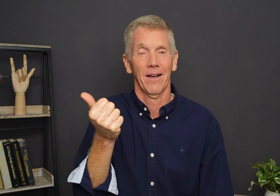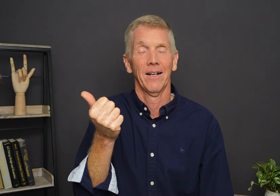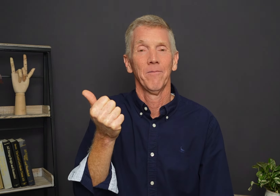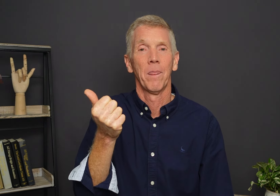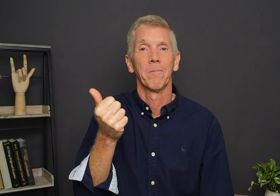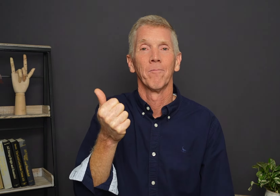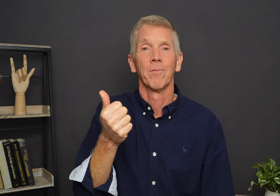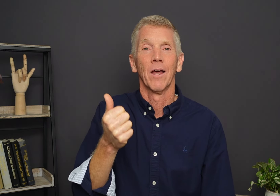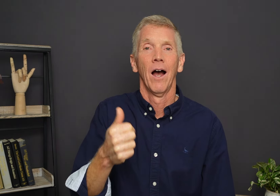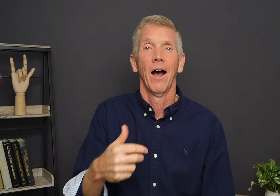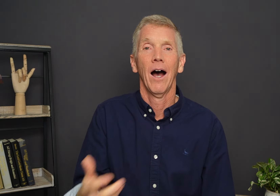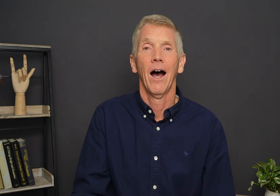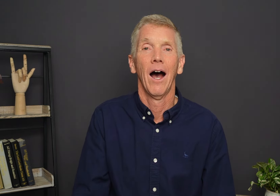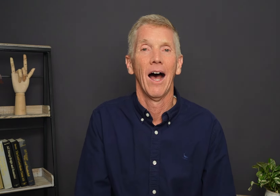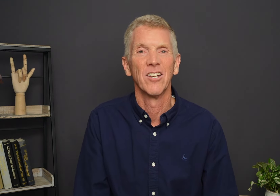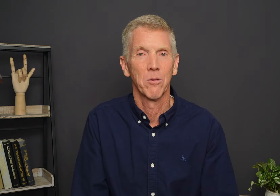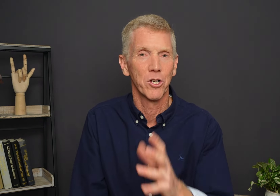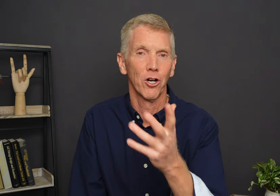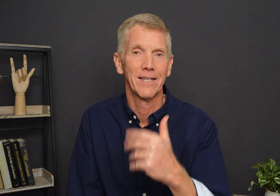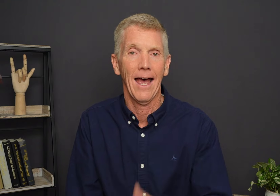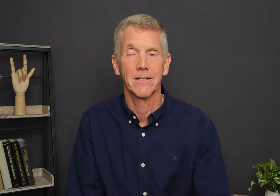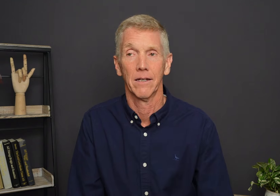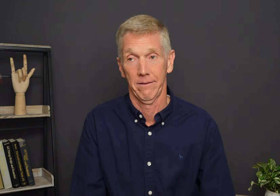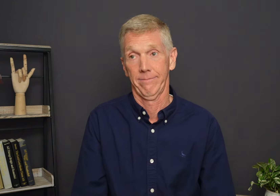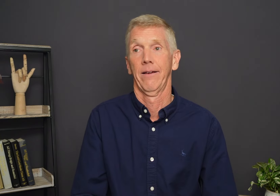it? Ha, ha, somewhat sarcastic.